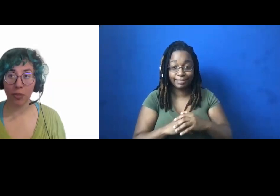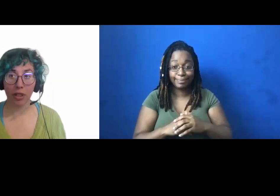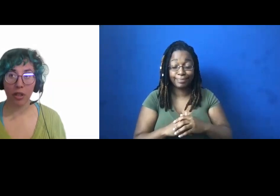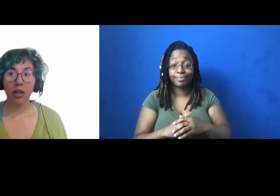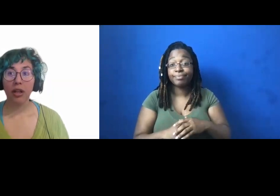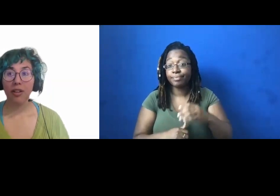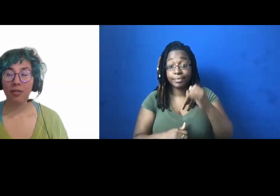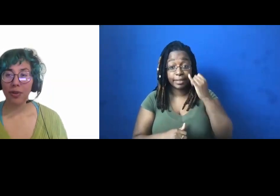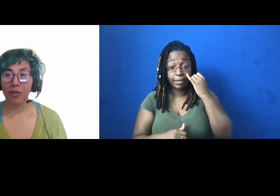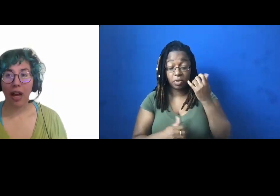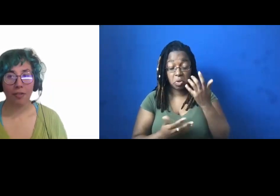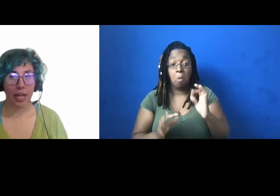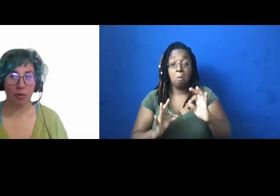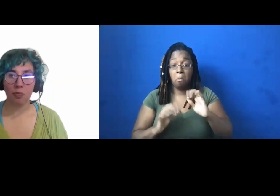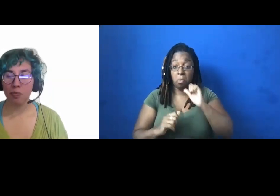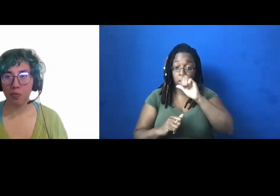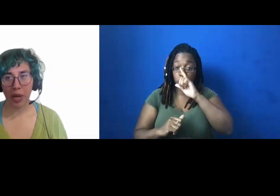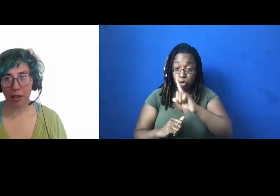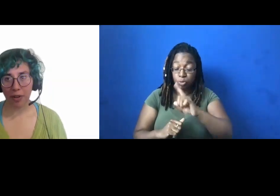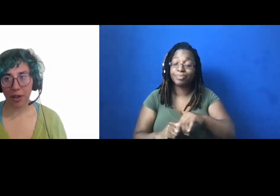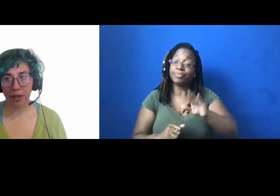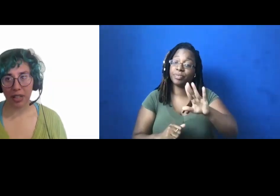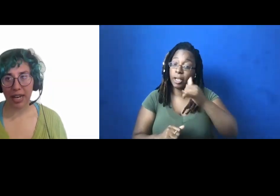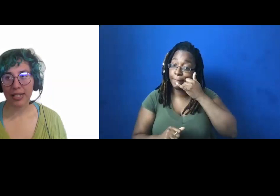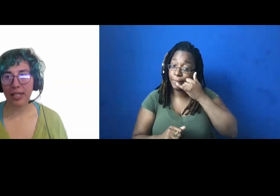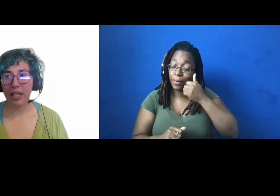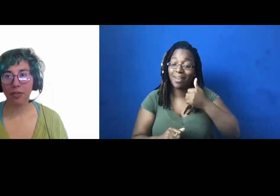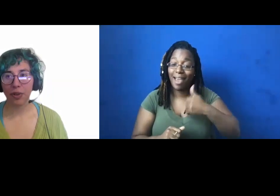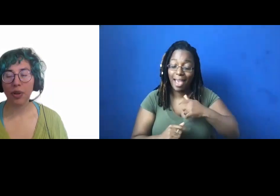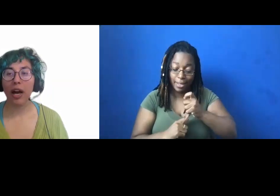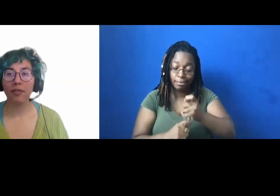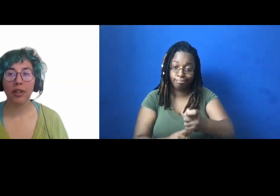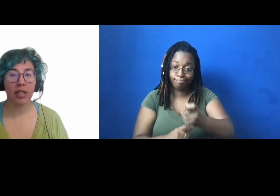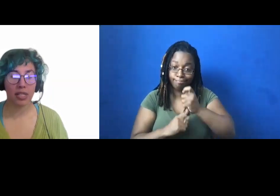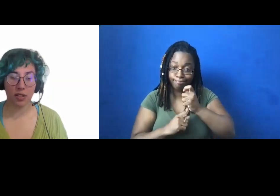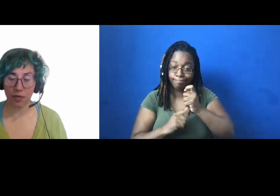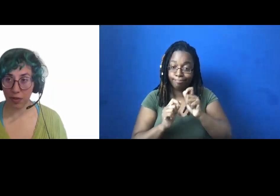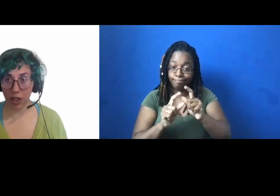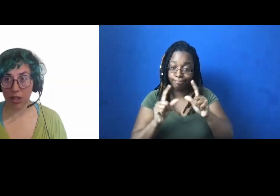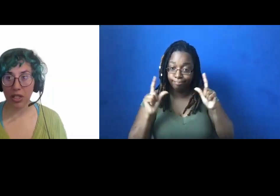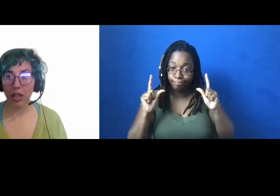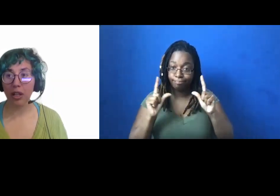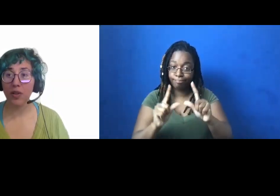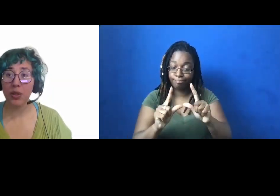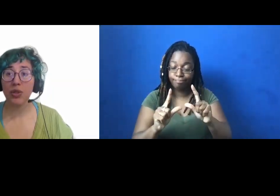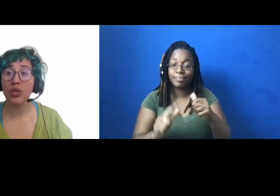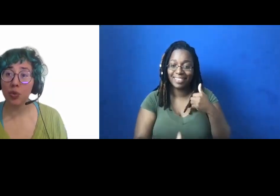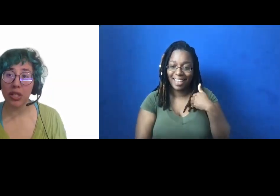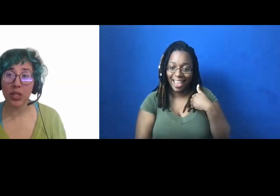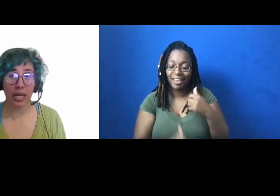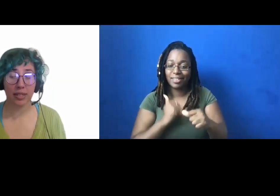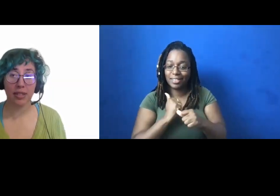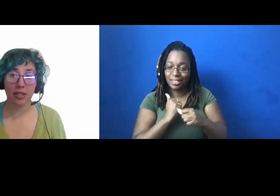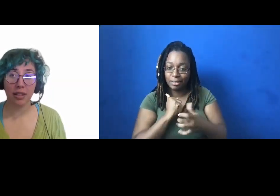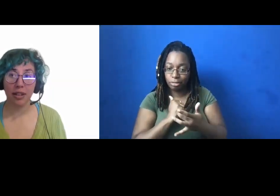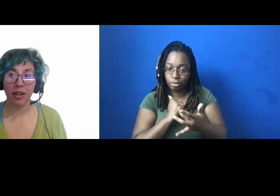familiar, in your phone you have a magnifier in glass. In your phone you have assistive technology that allows you to zoom